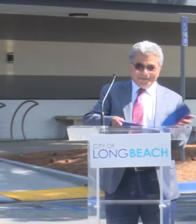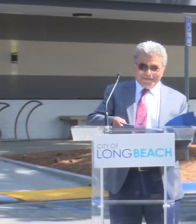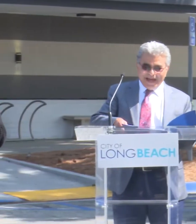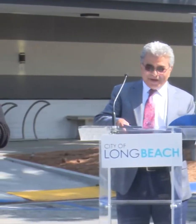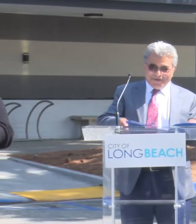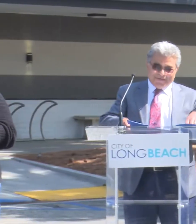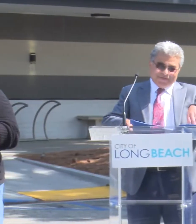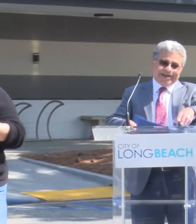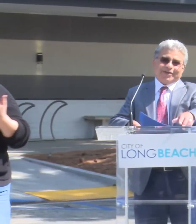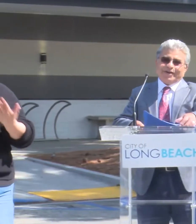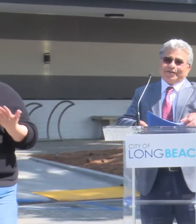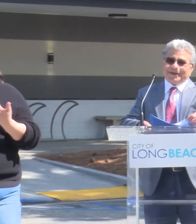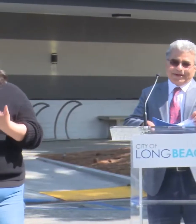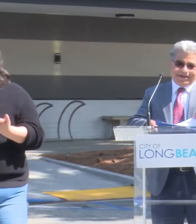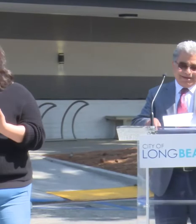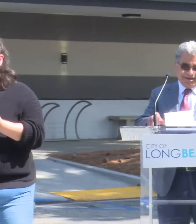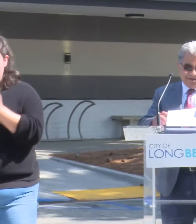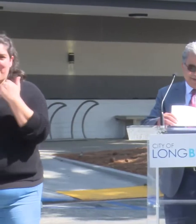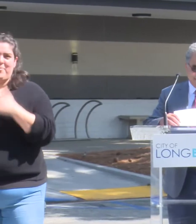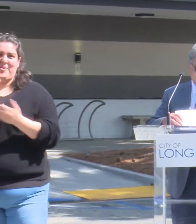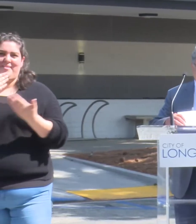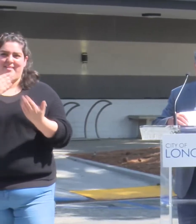Thank you. Thank you. Thank you, everybody.